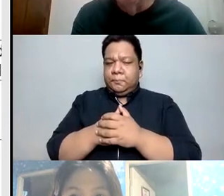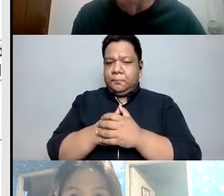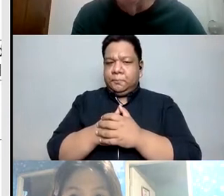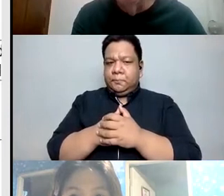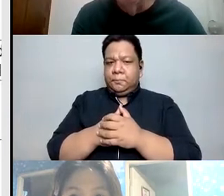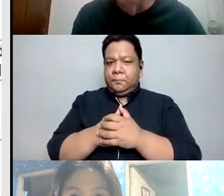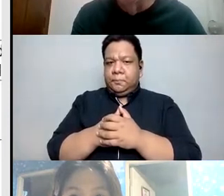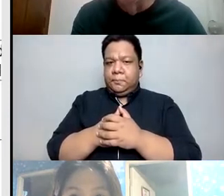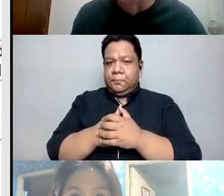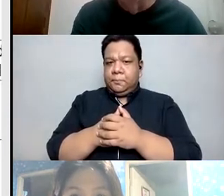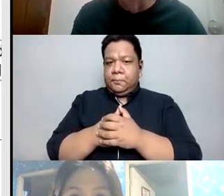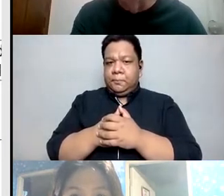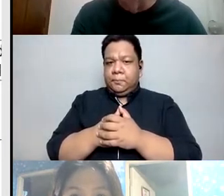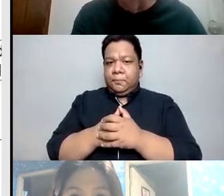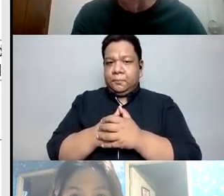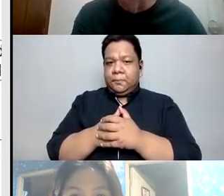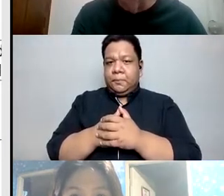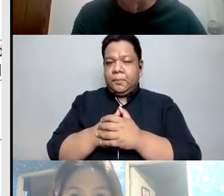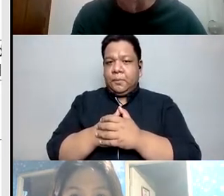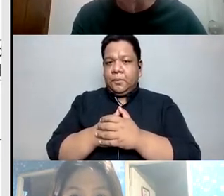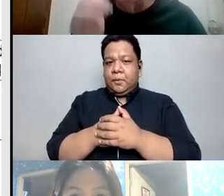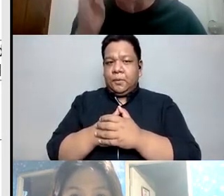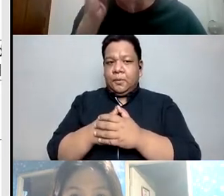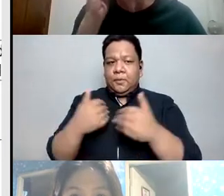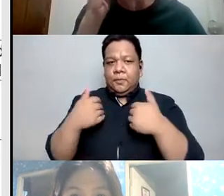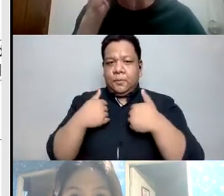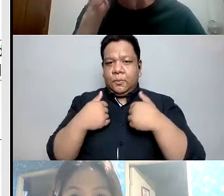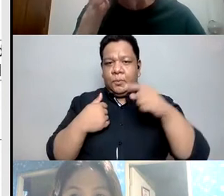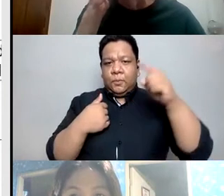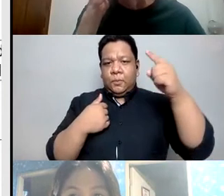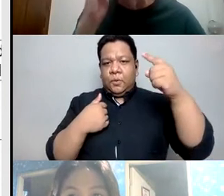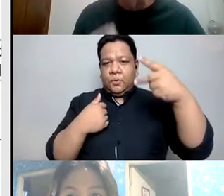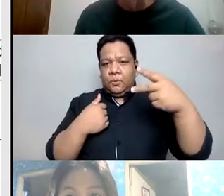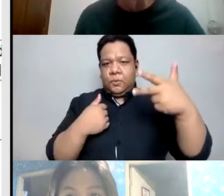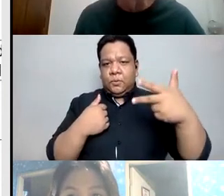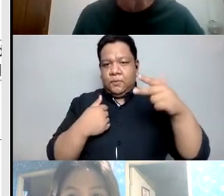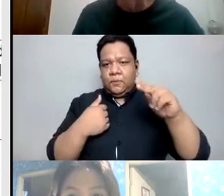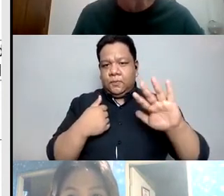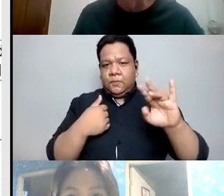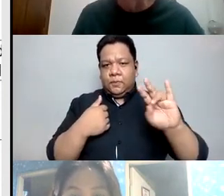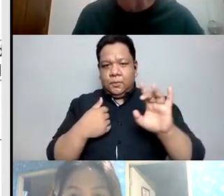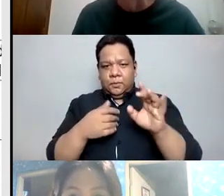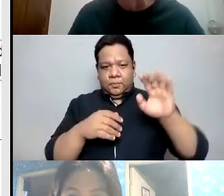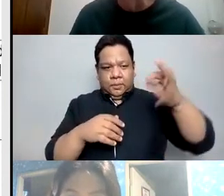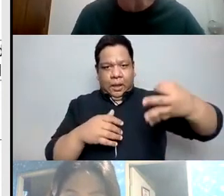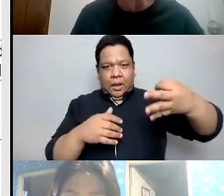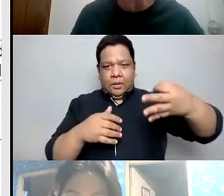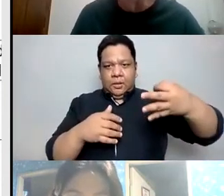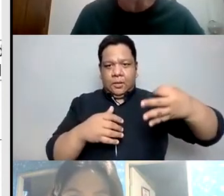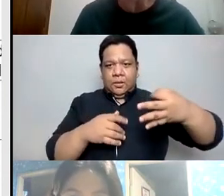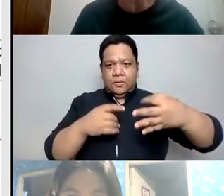right here. It was 1, 2, 3, 4, 5, 6, 7, 8, 9th sign on the list.